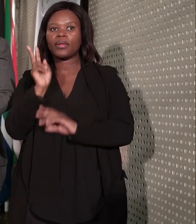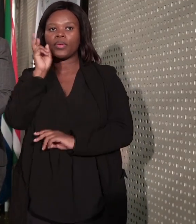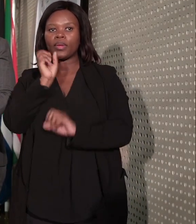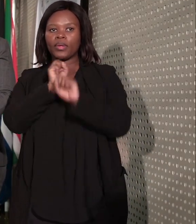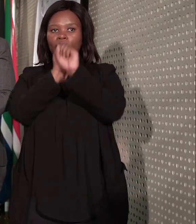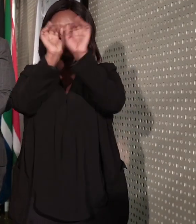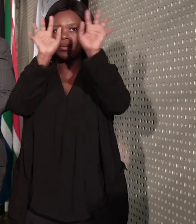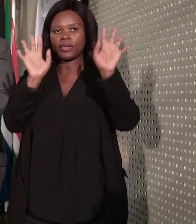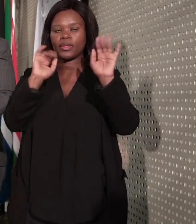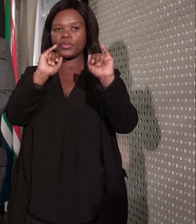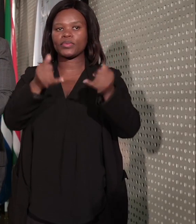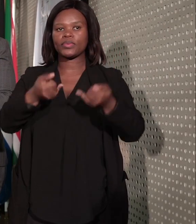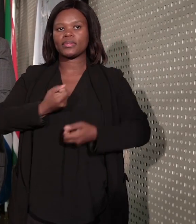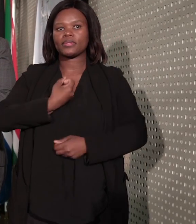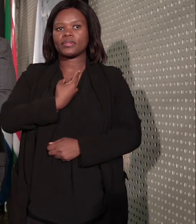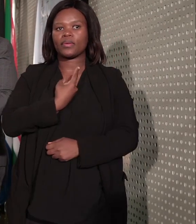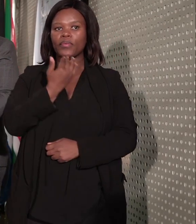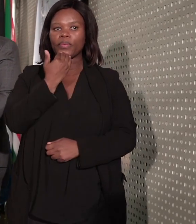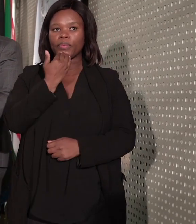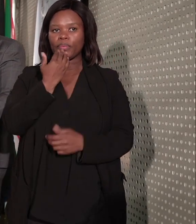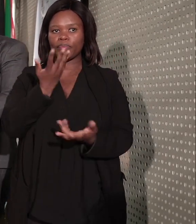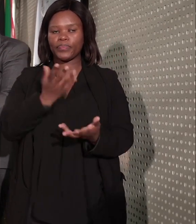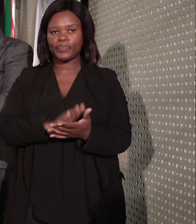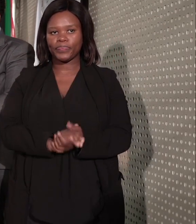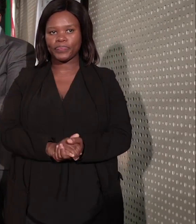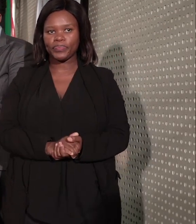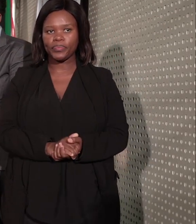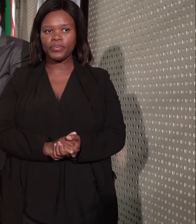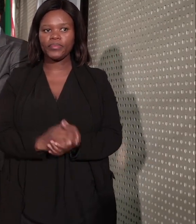yourself, and thank you very much.